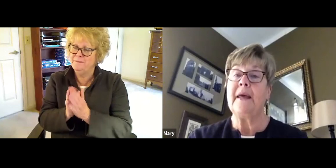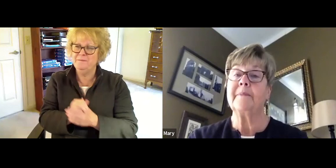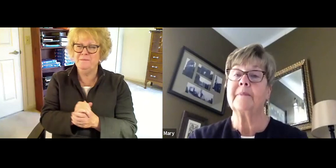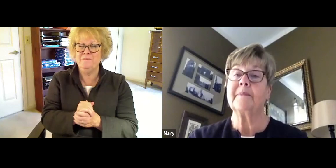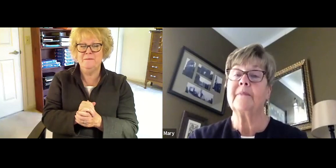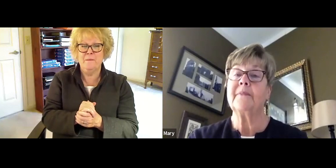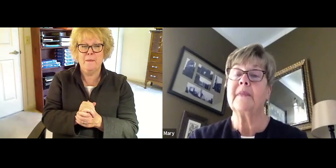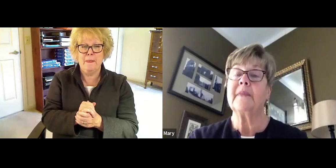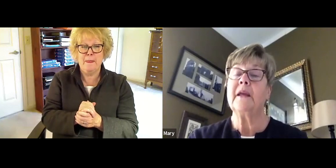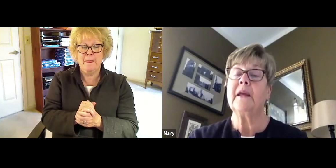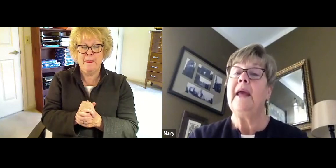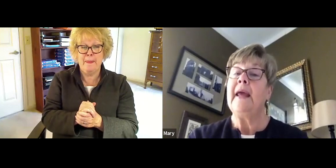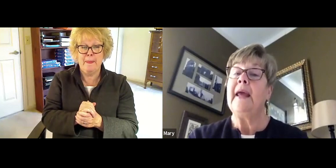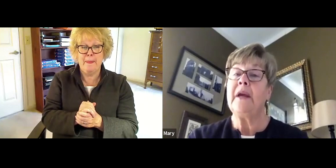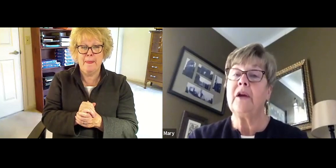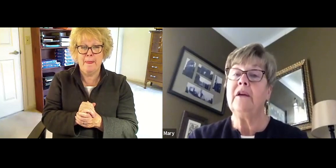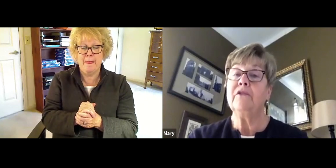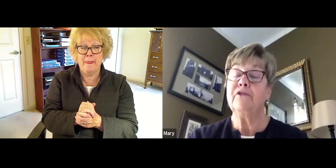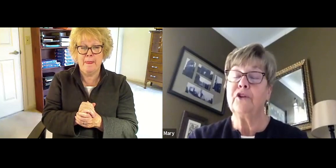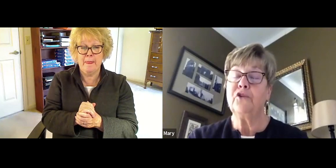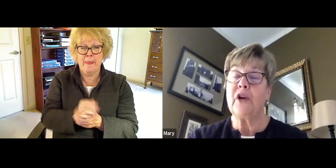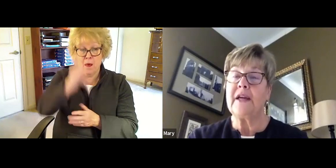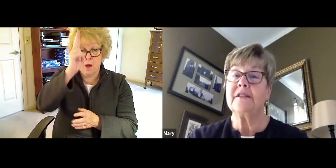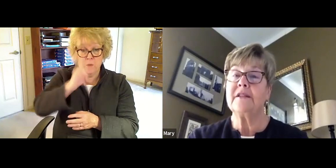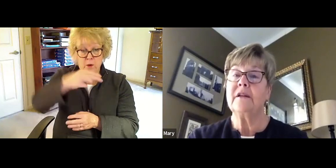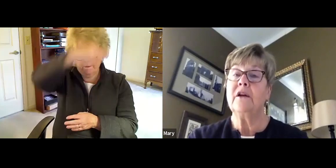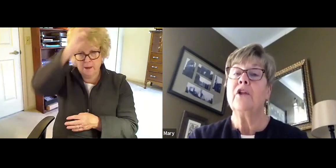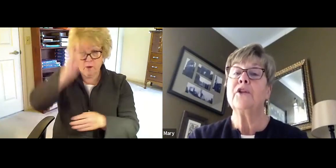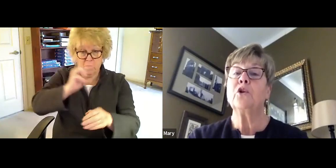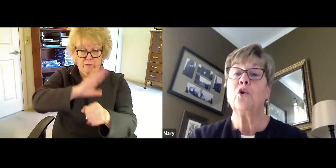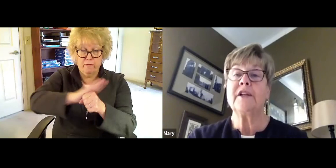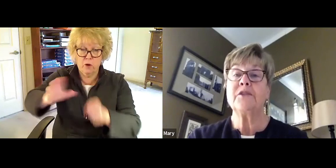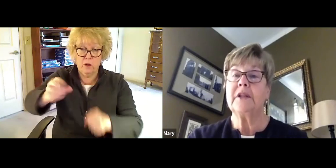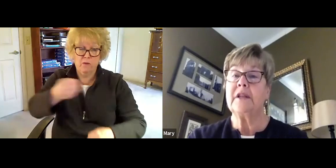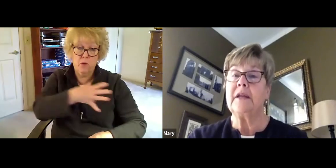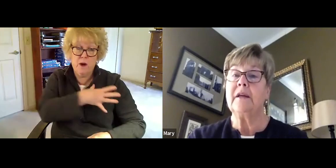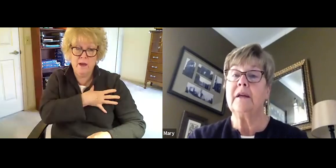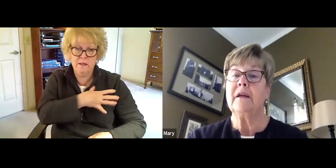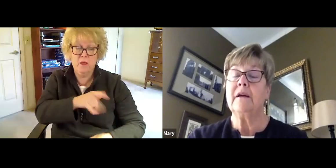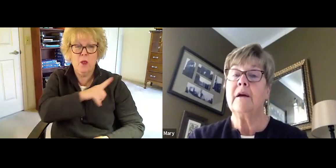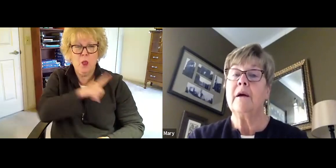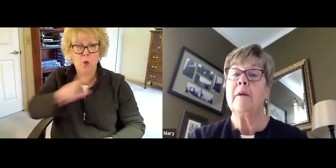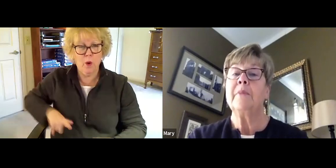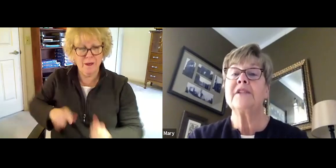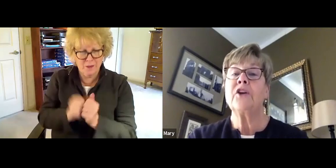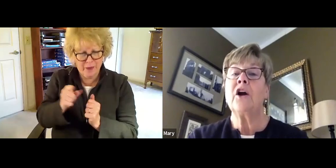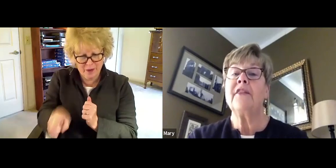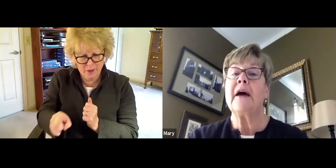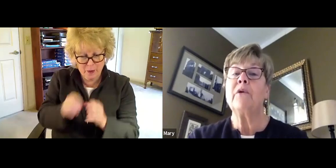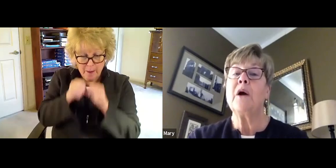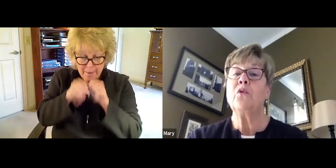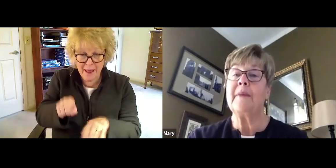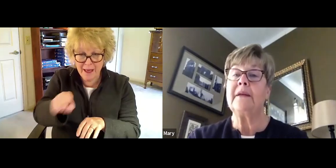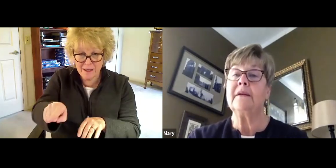Amen. Hail Mary, full of grace, the Lord is with thee. Blessed art